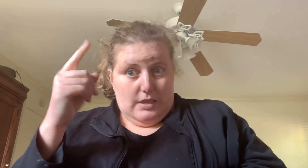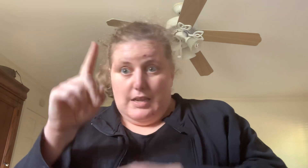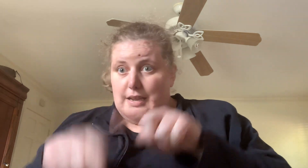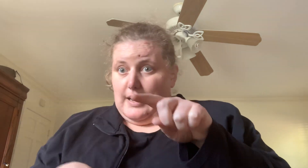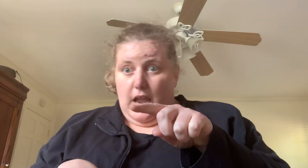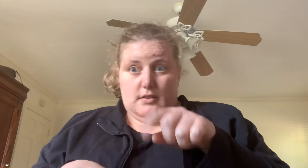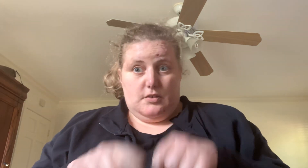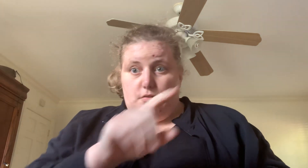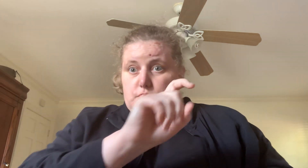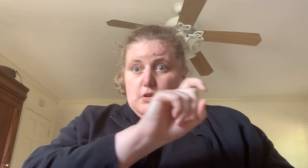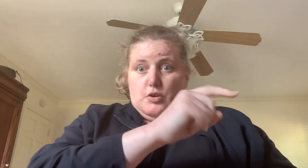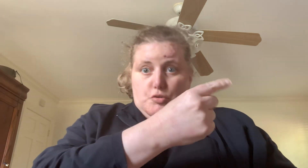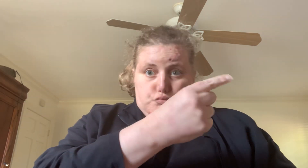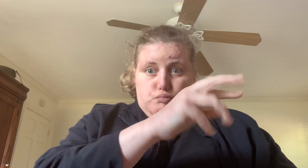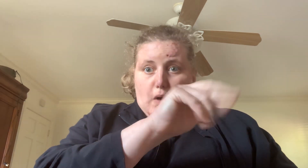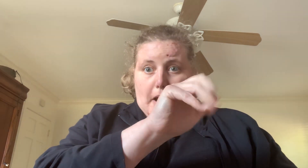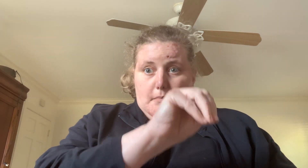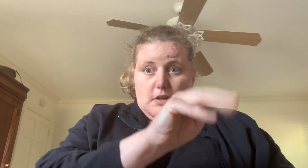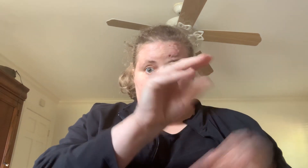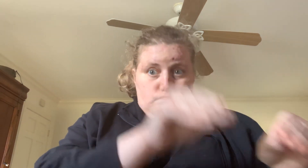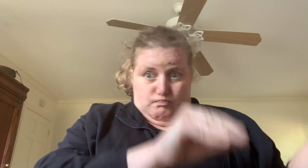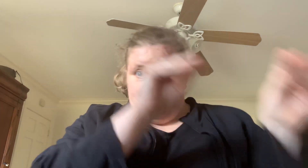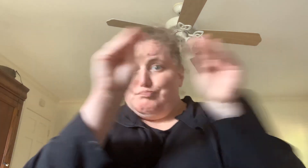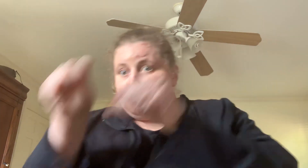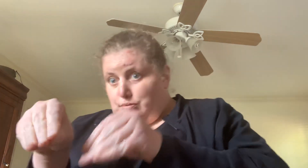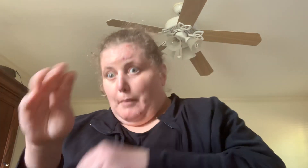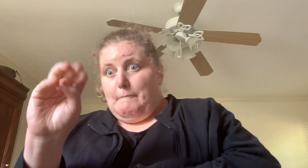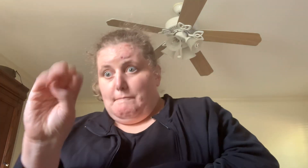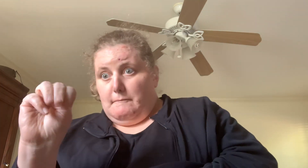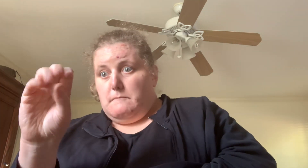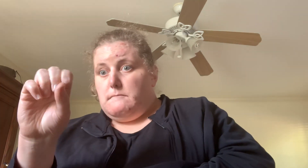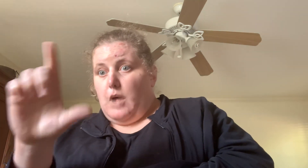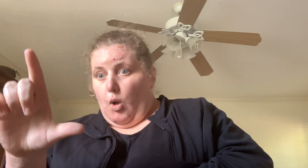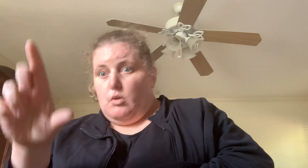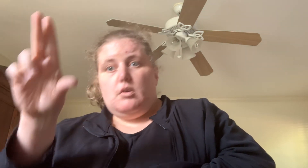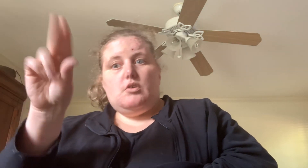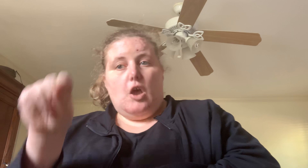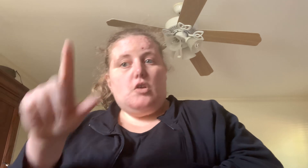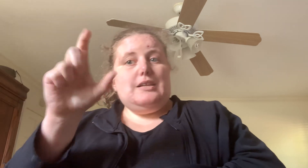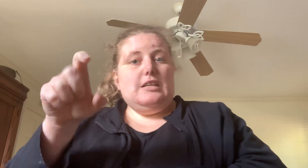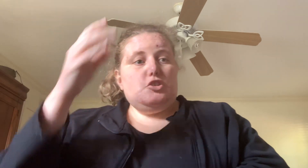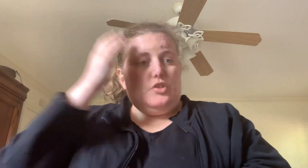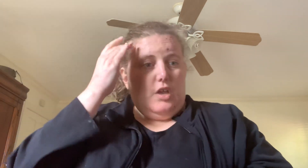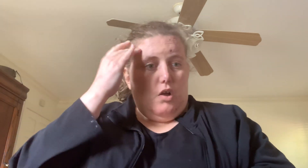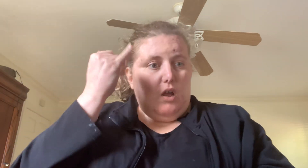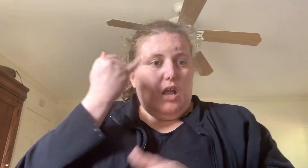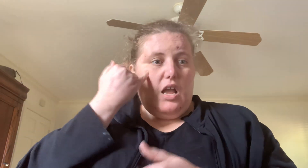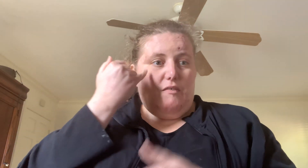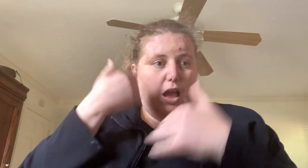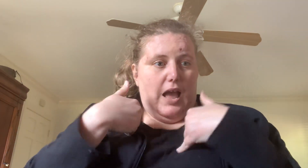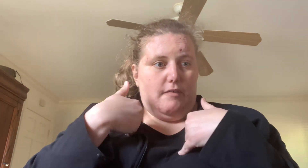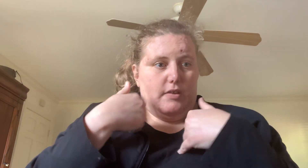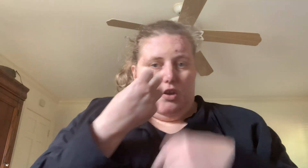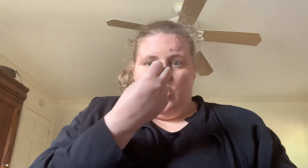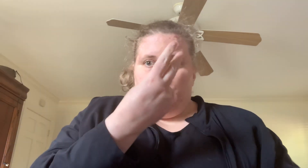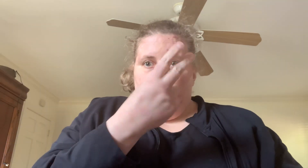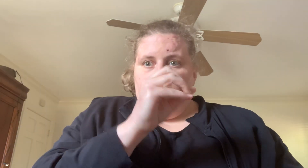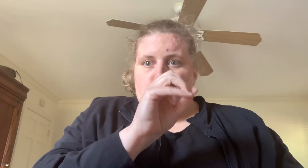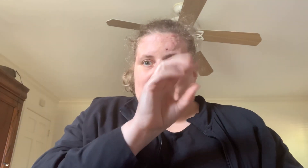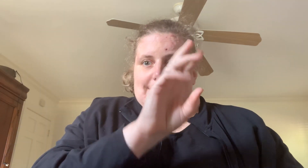from grams over to moles. So we need to know if we're given 12.6 grams of ammonia, how many moles is that? How many?